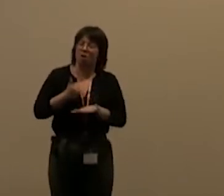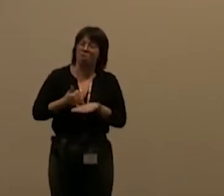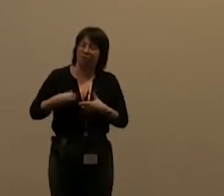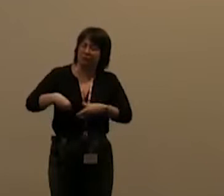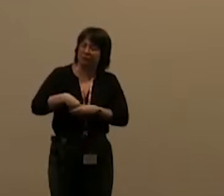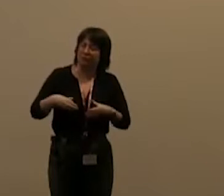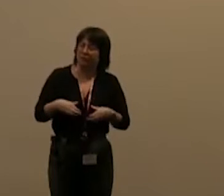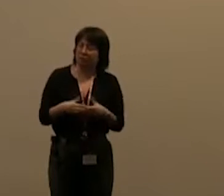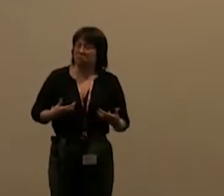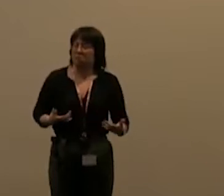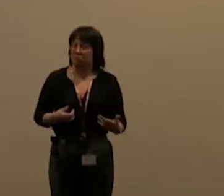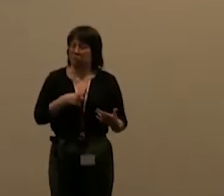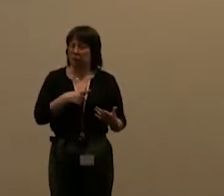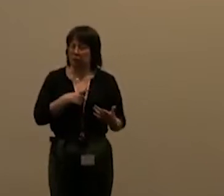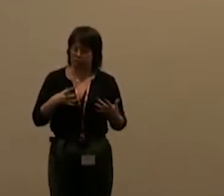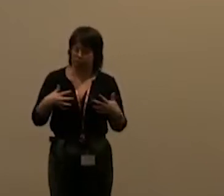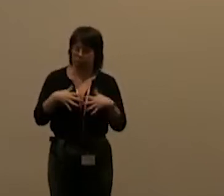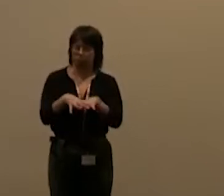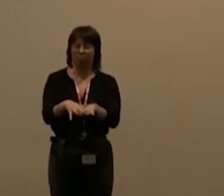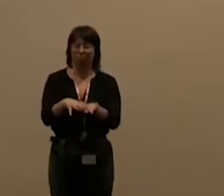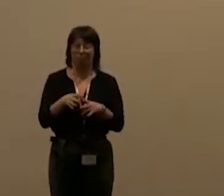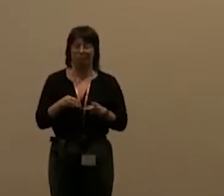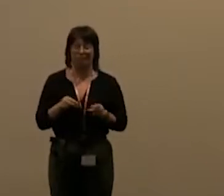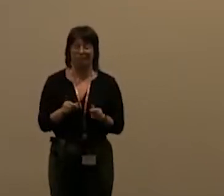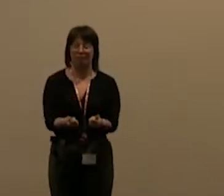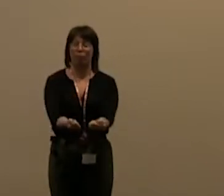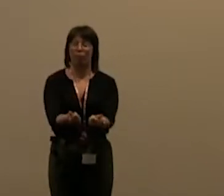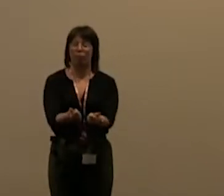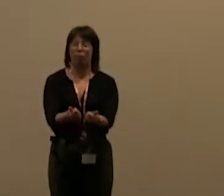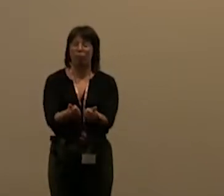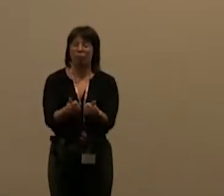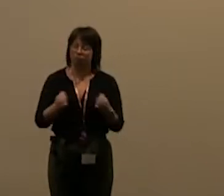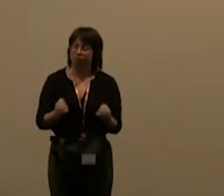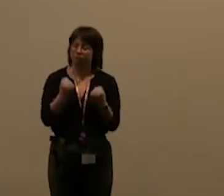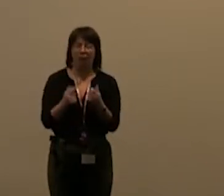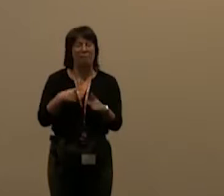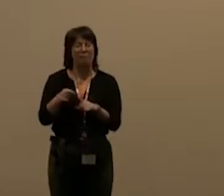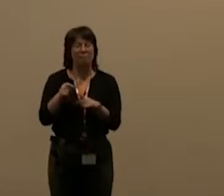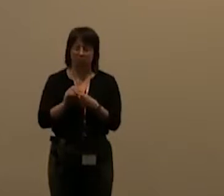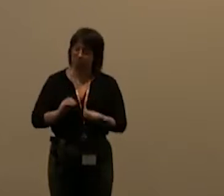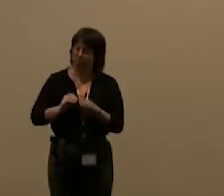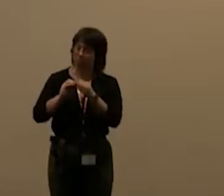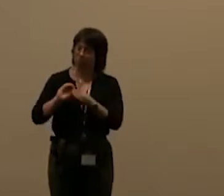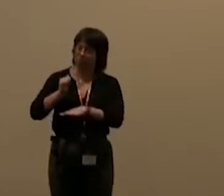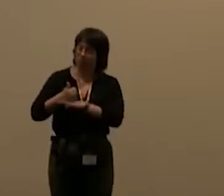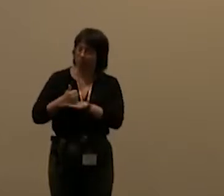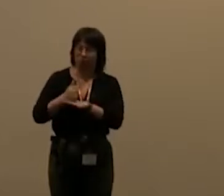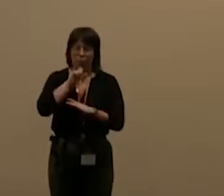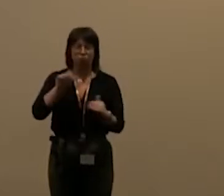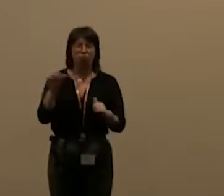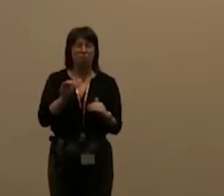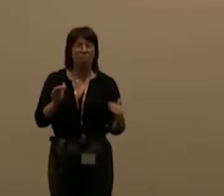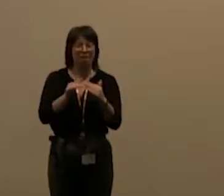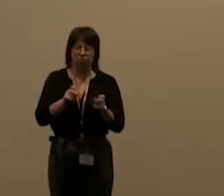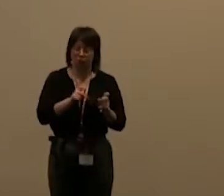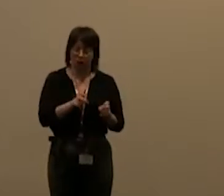Teams? For one, the integration is more seamless. So the styles when you build a Power App, say from Dataverse for Teams, are going to match the